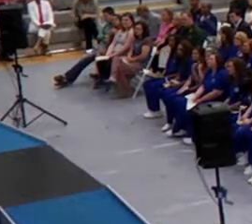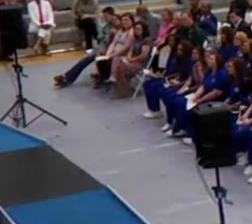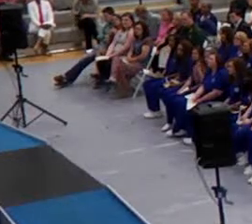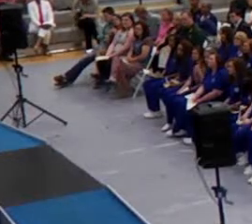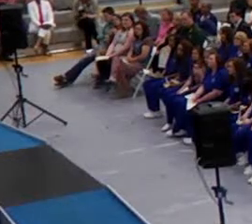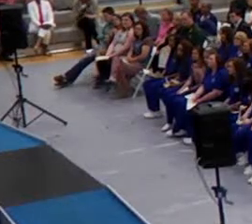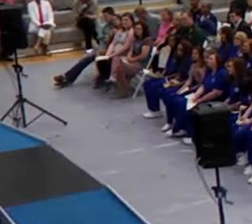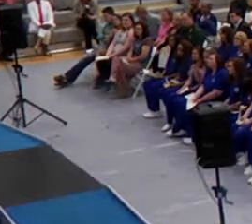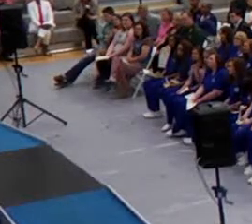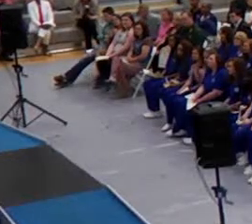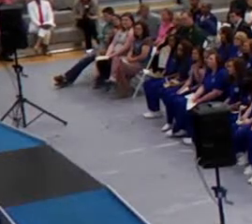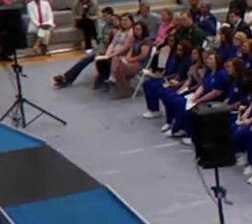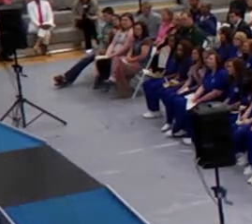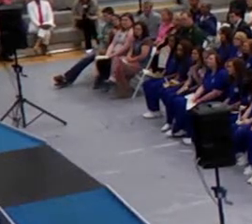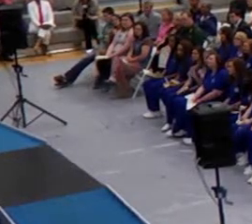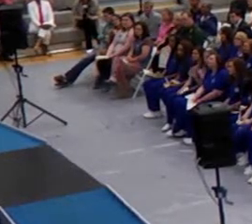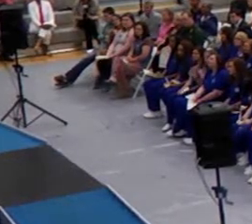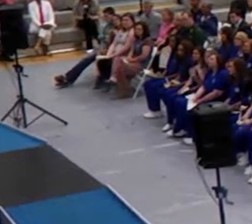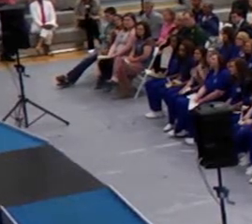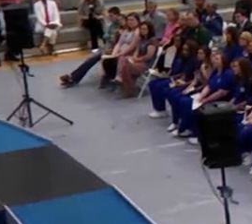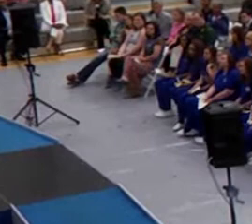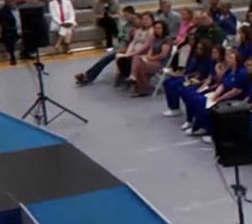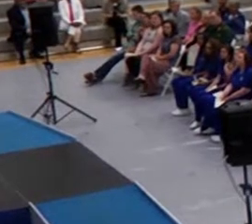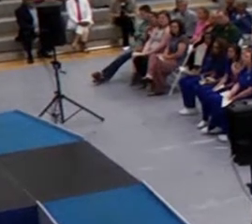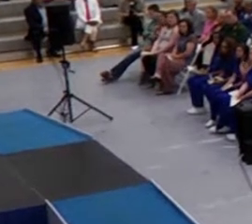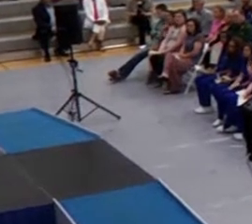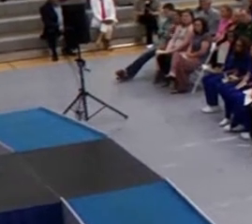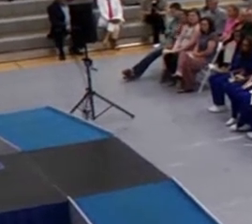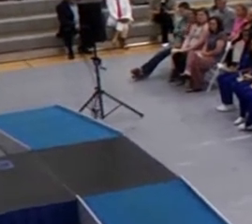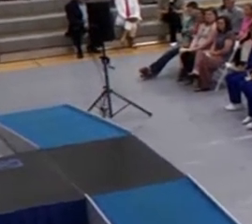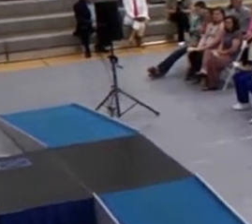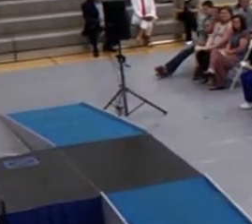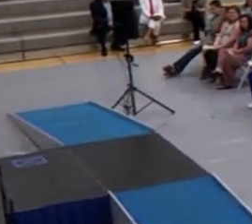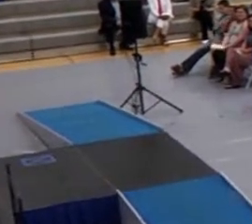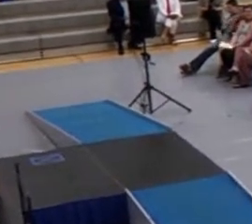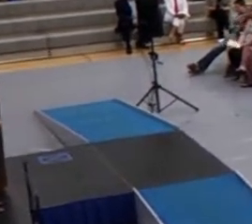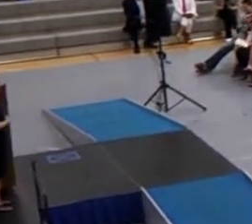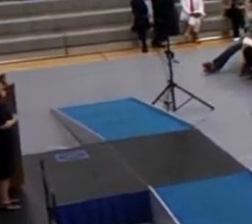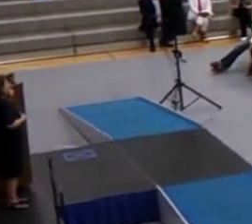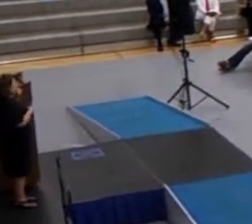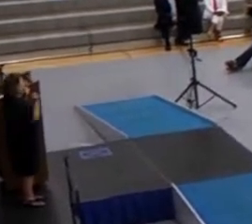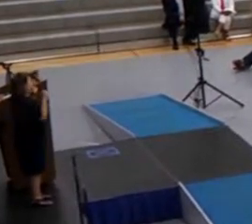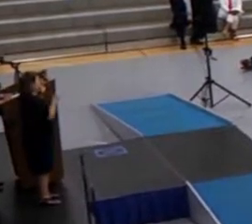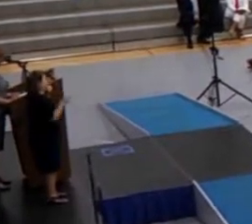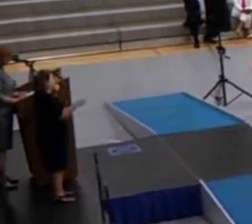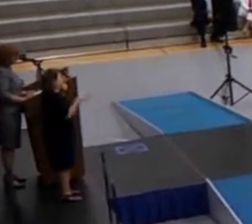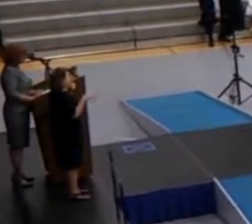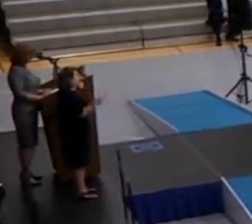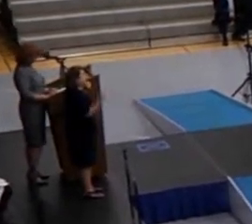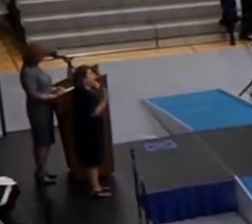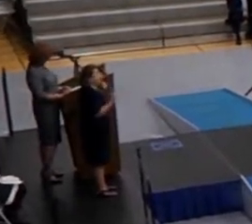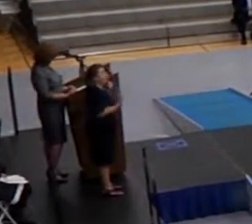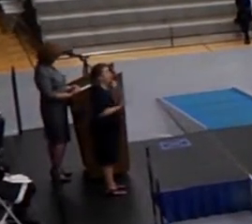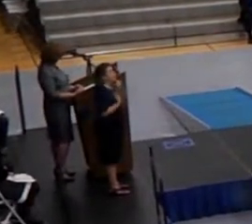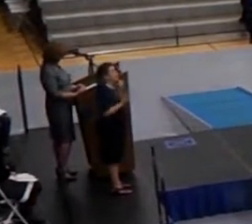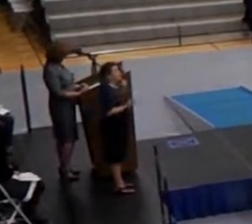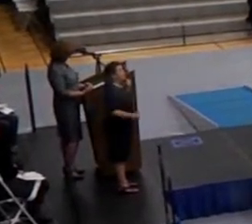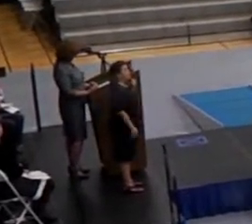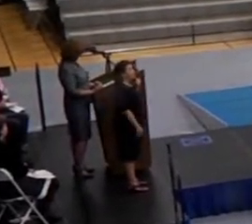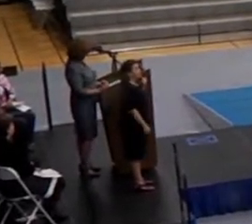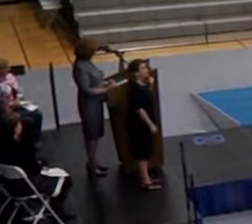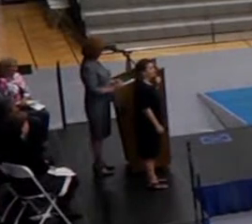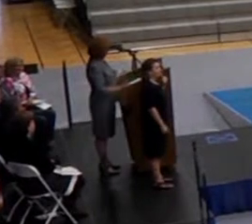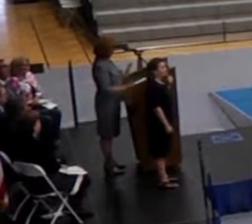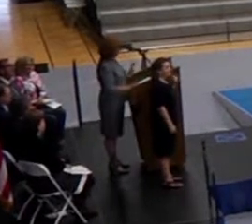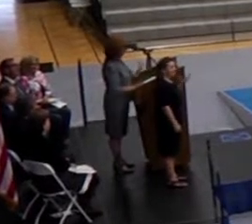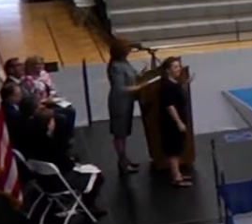pointing the way out. One time there was a guy sitting at home when he hears a knock at his door. He opens the door and sees a snail on the